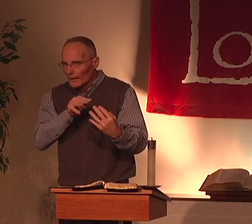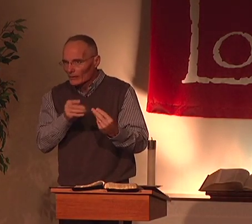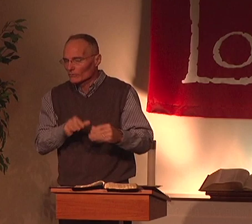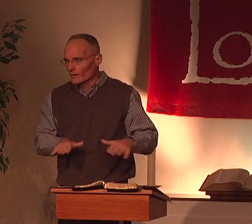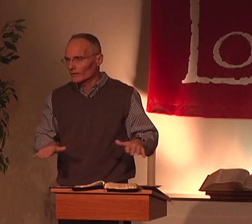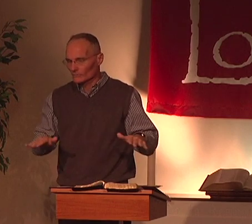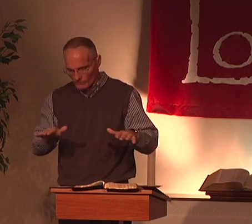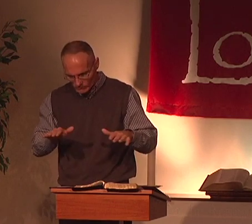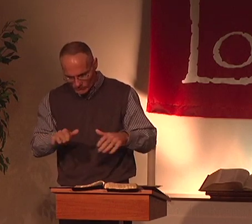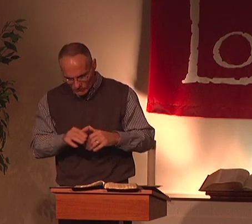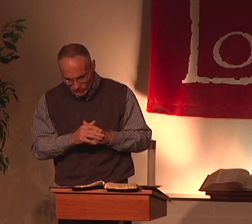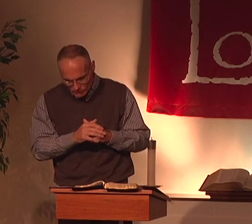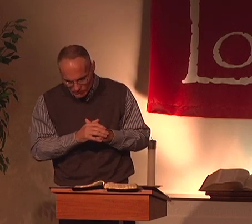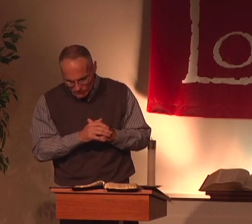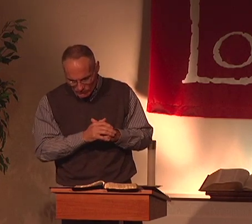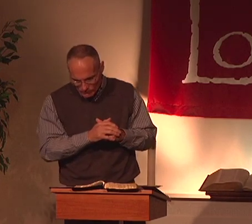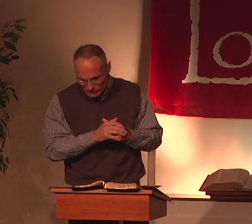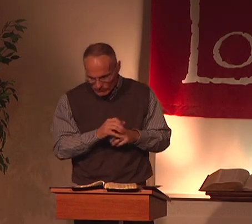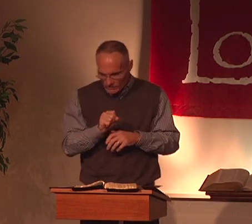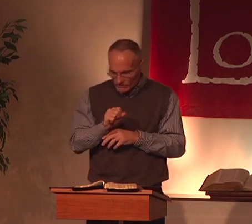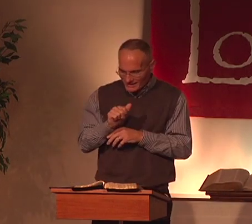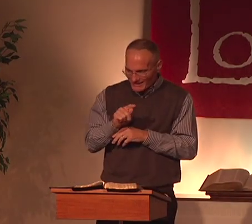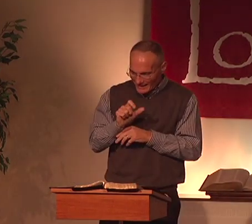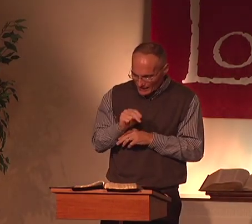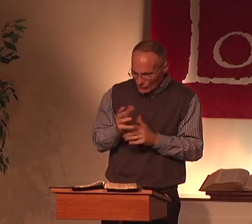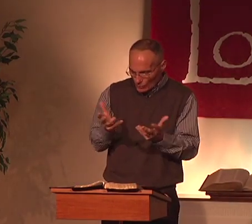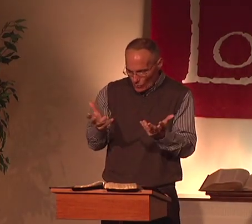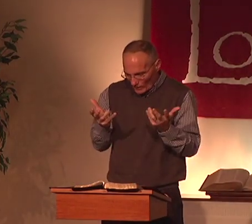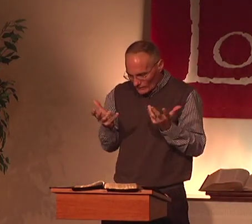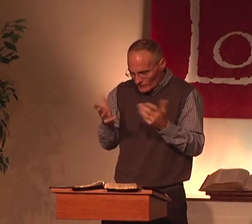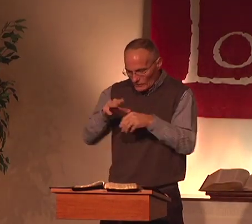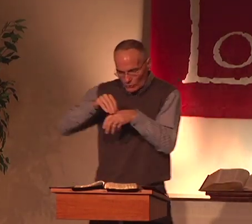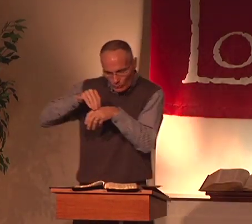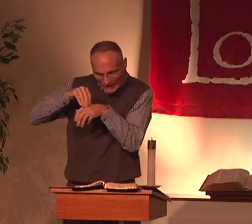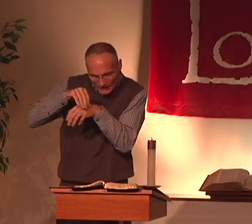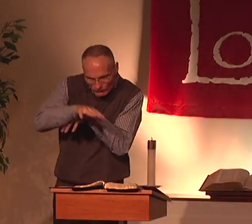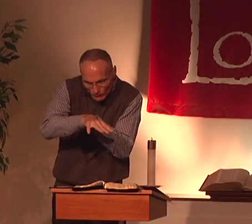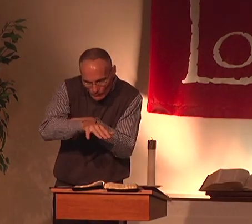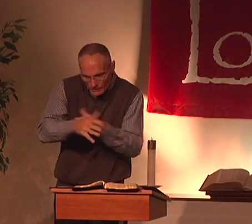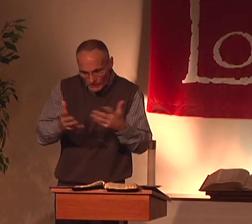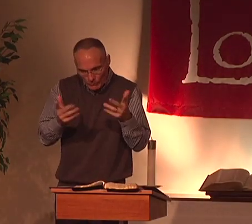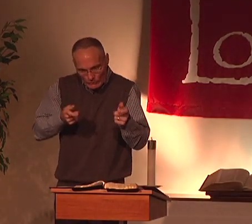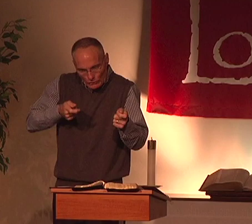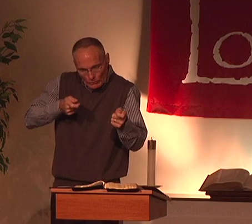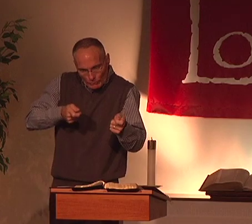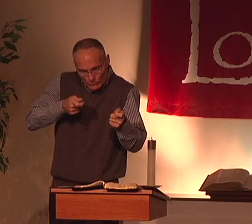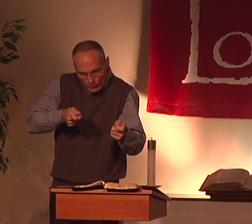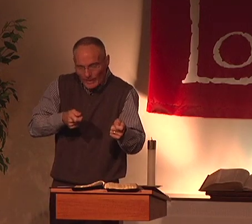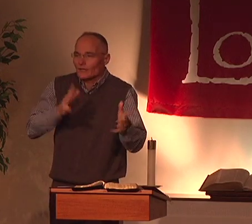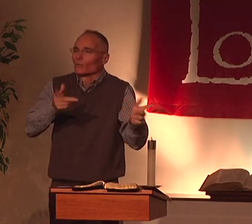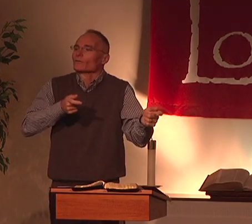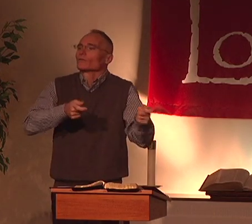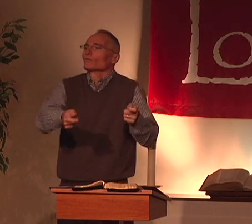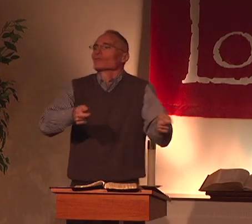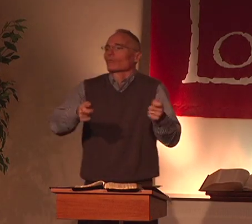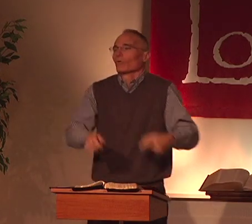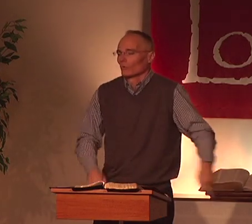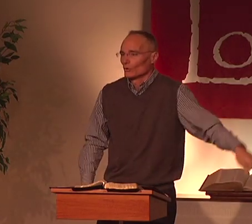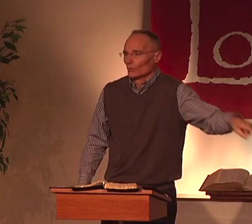That's all Part of the battlegrounds And Satan Wants to influence He wants to persuade you